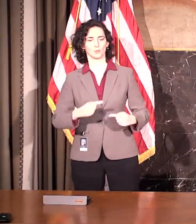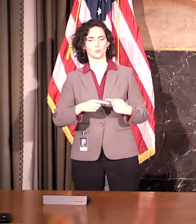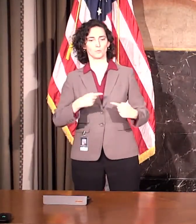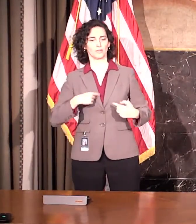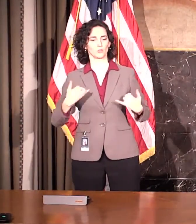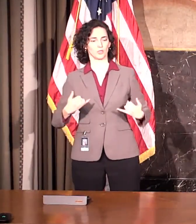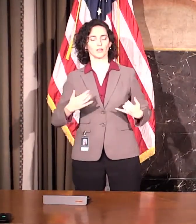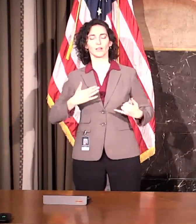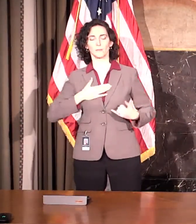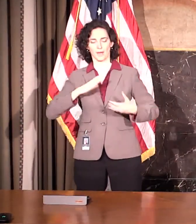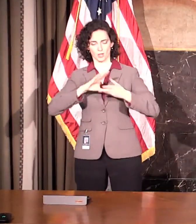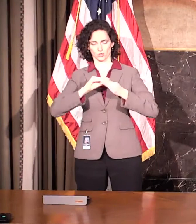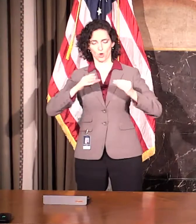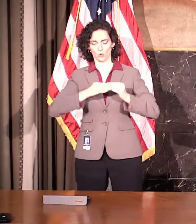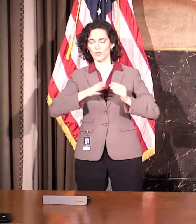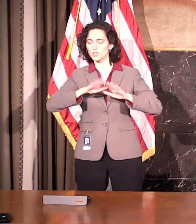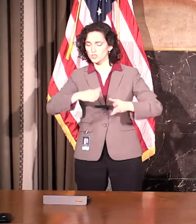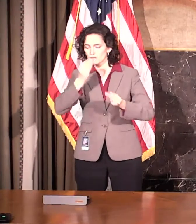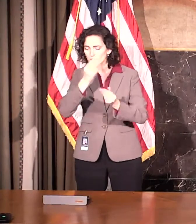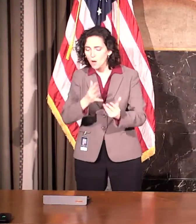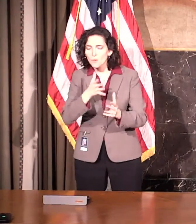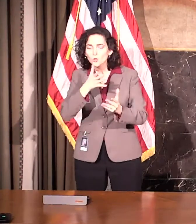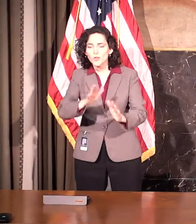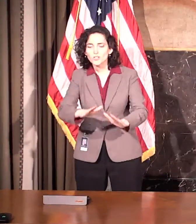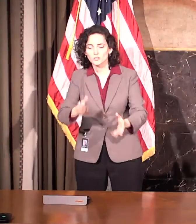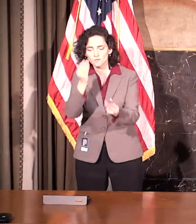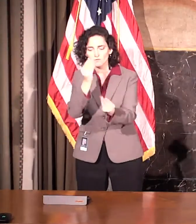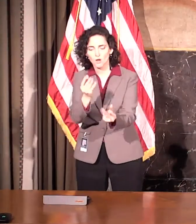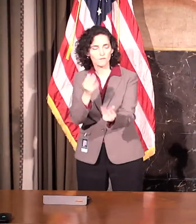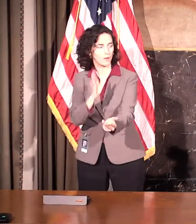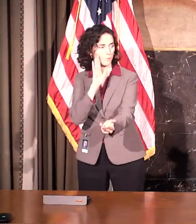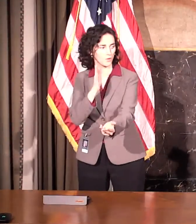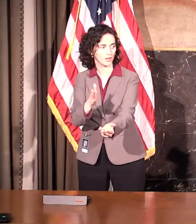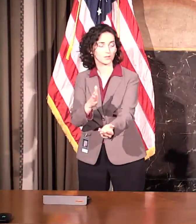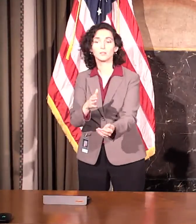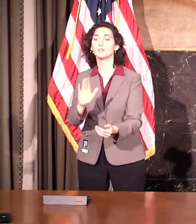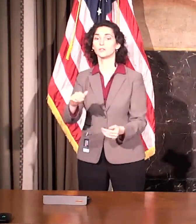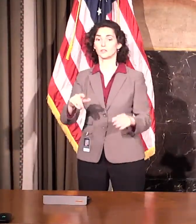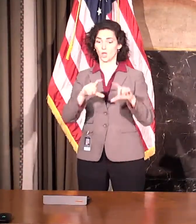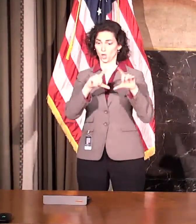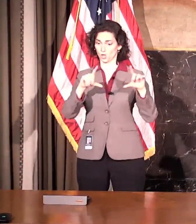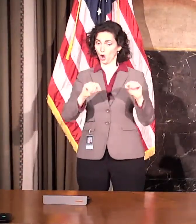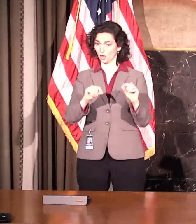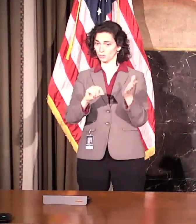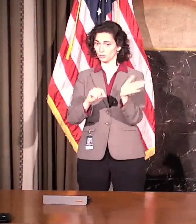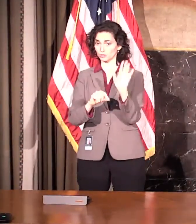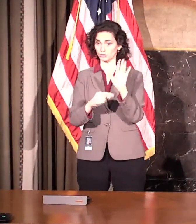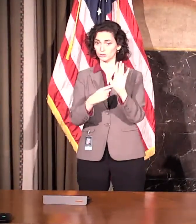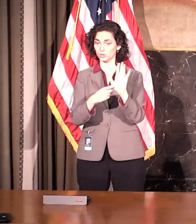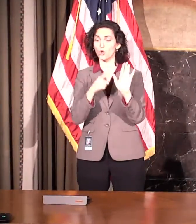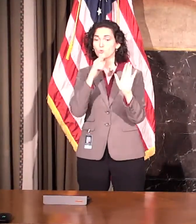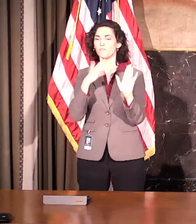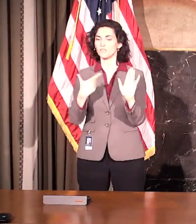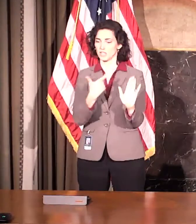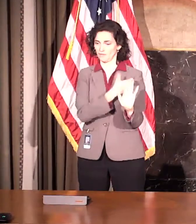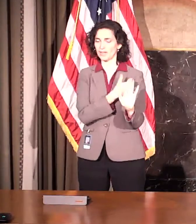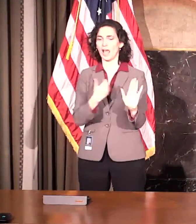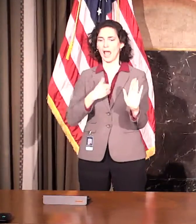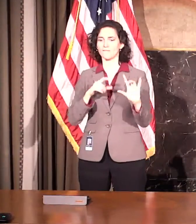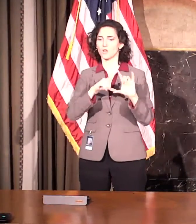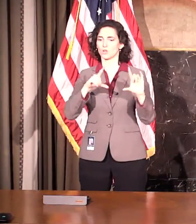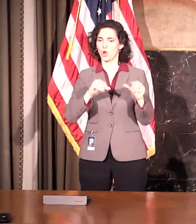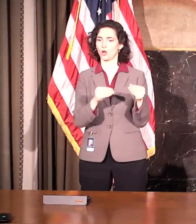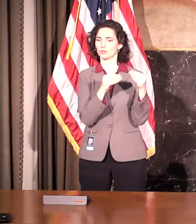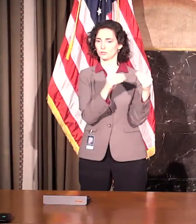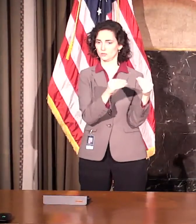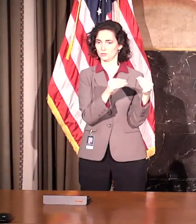grandchildren. These cards that we carry, those of us, myself included, who have taken the vaccine,